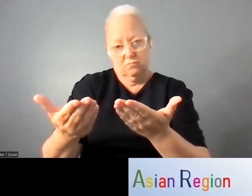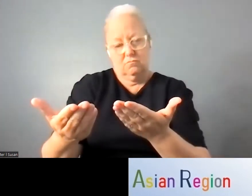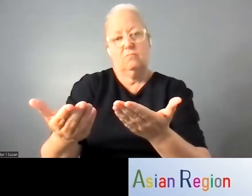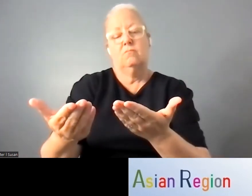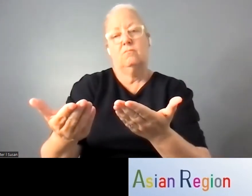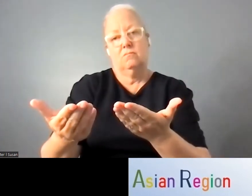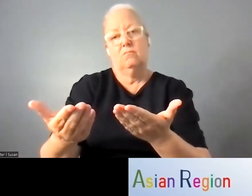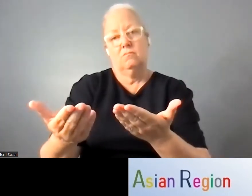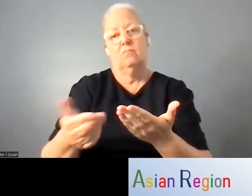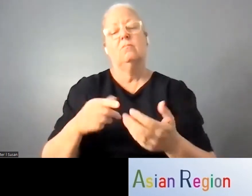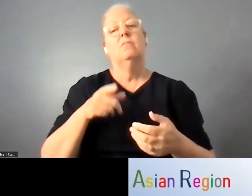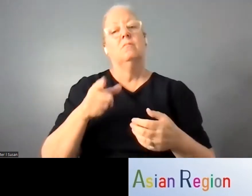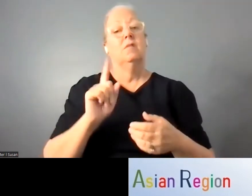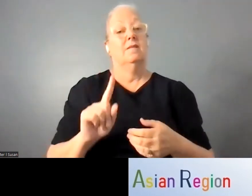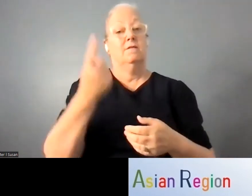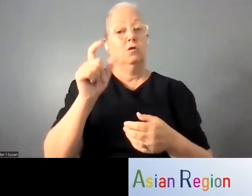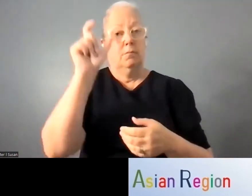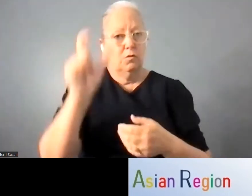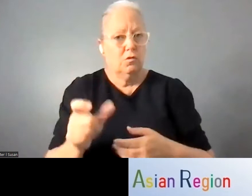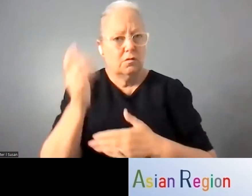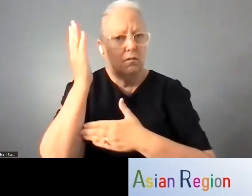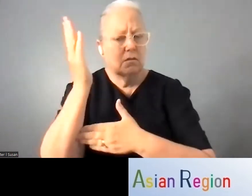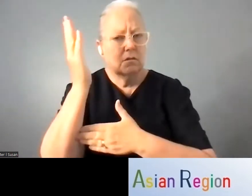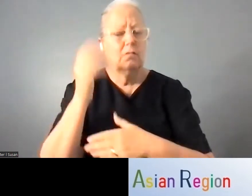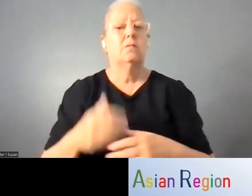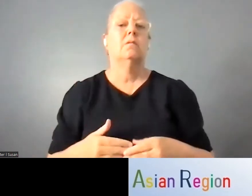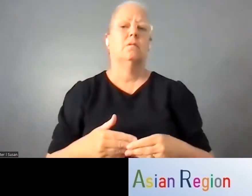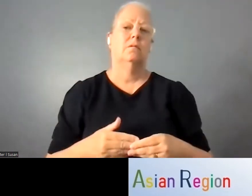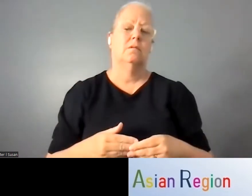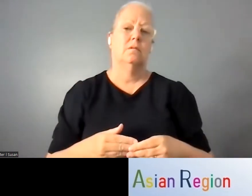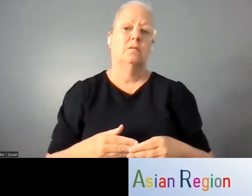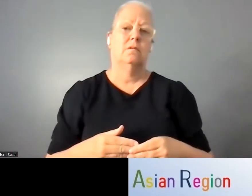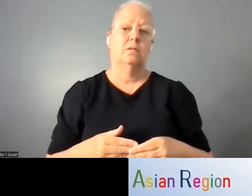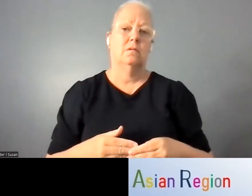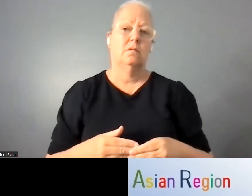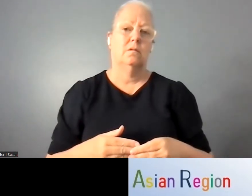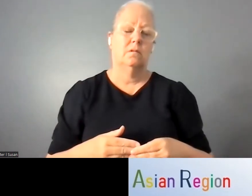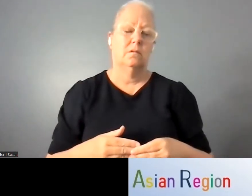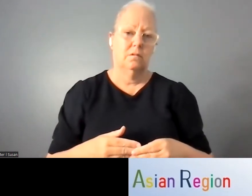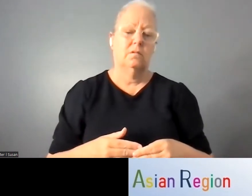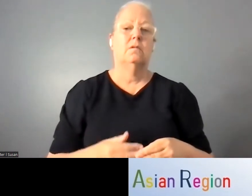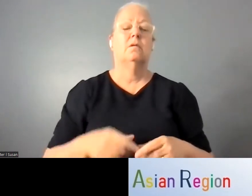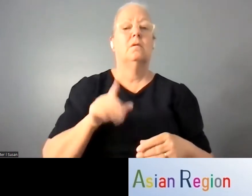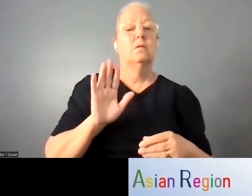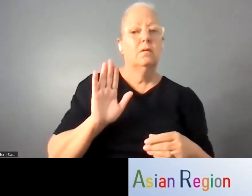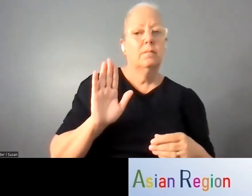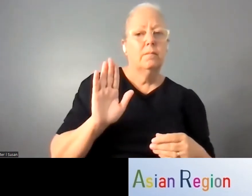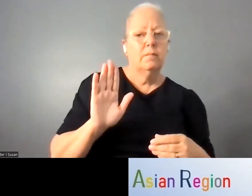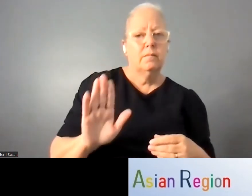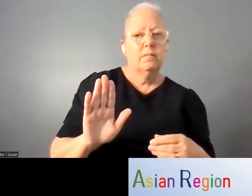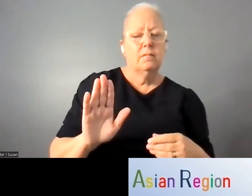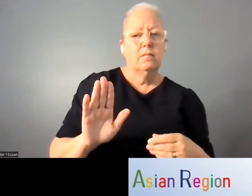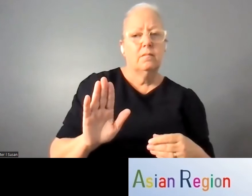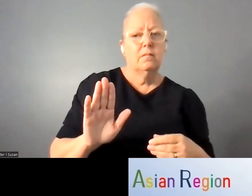will be the co-speaker. Is currently a class 11 student. Asha Petal studies at